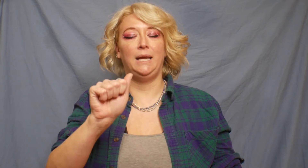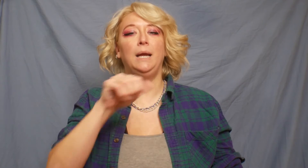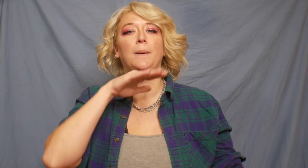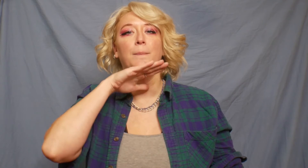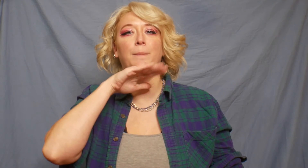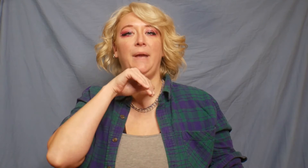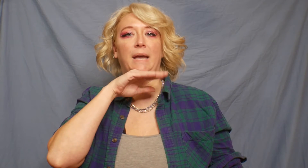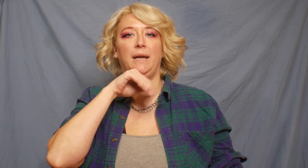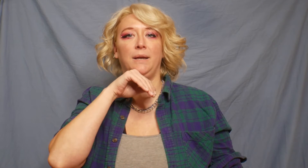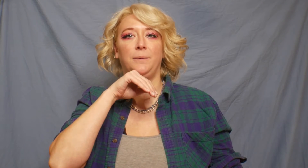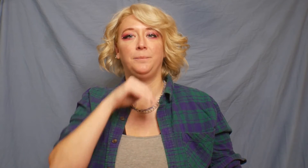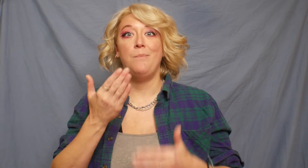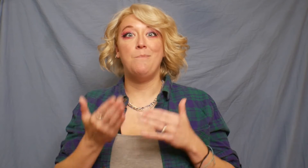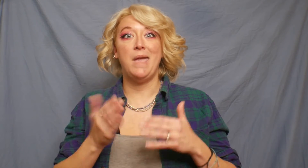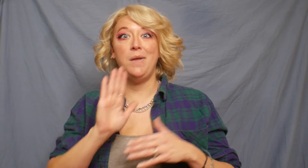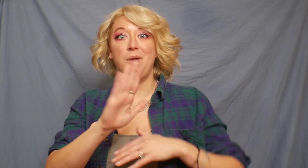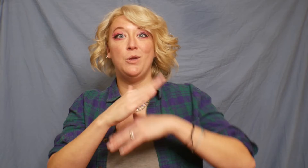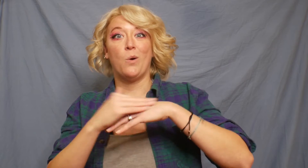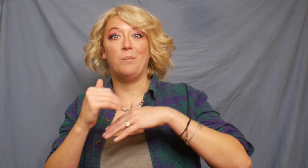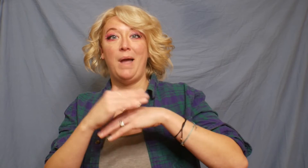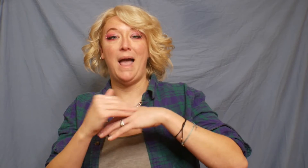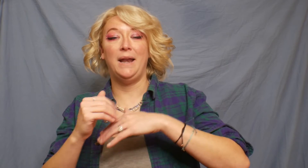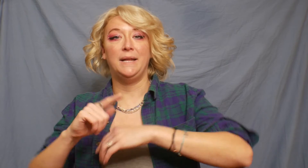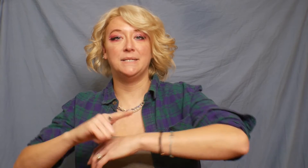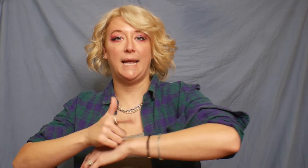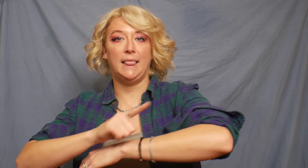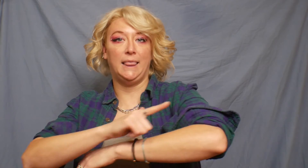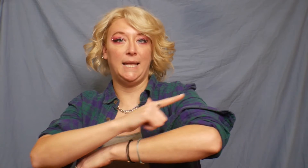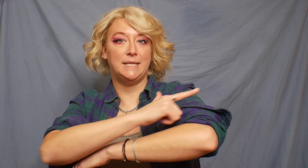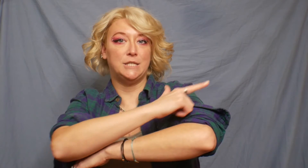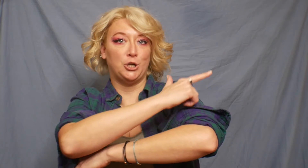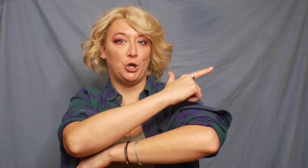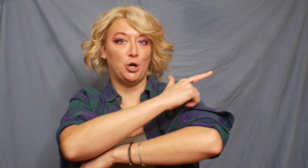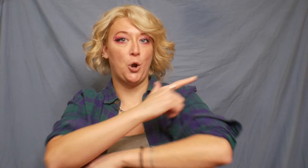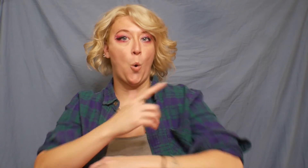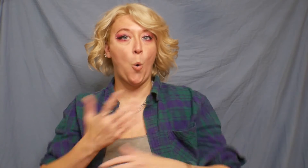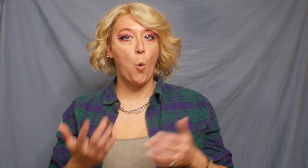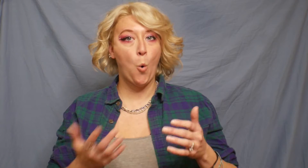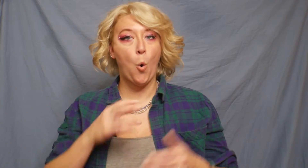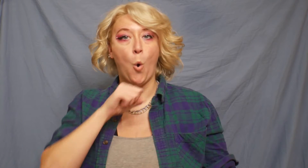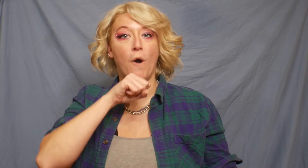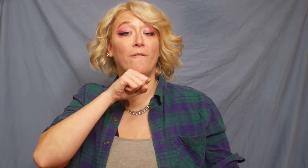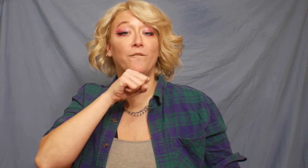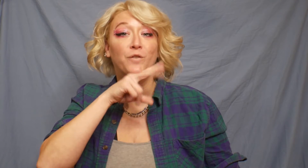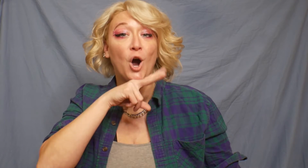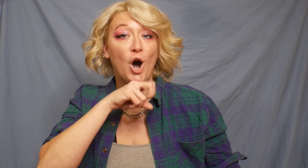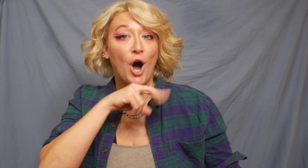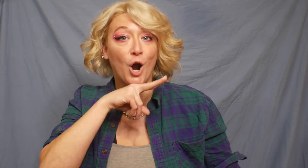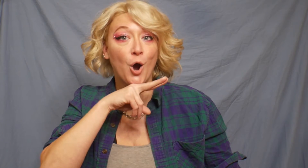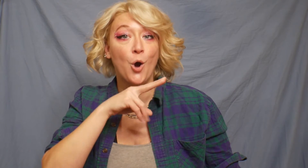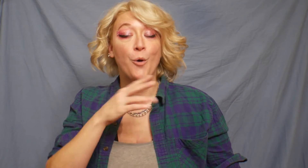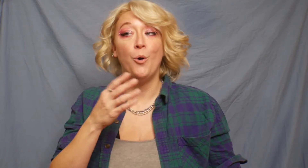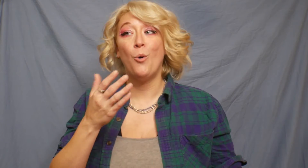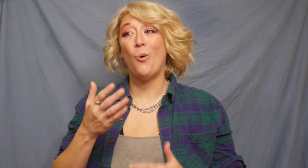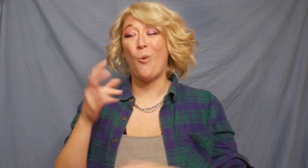Guinea pig. Maybe your pet is a lizard, or a frog, or